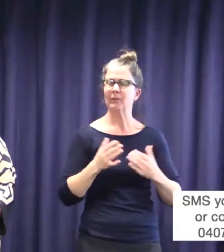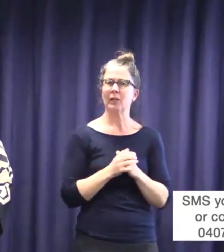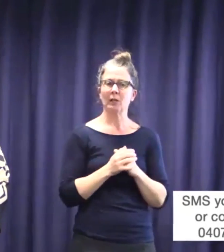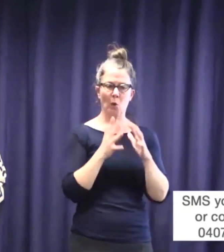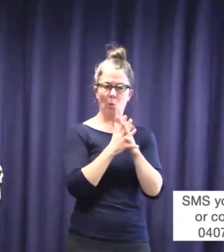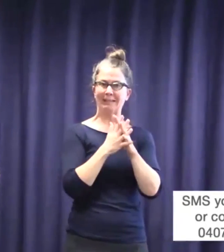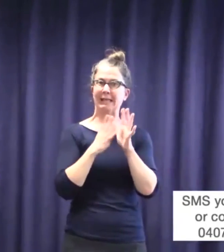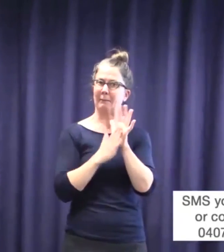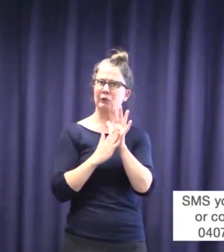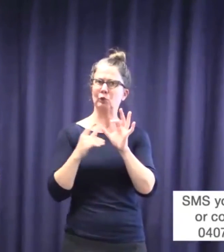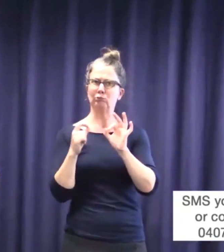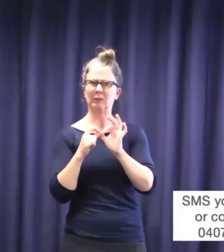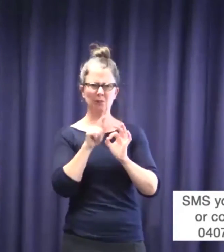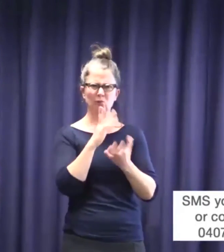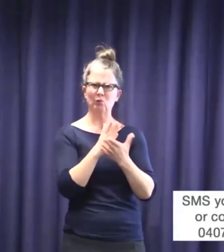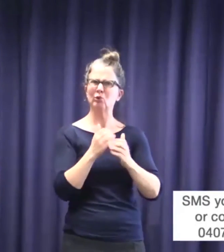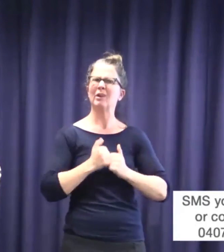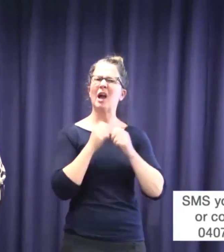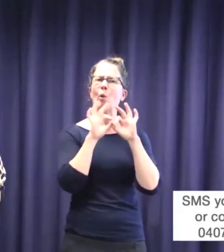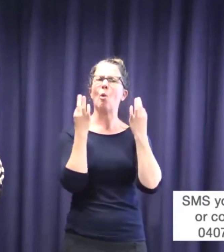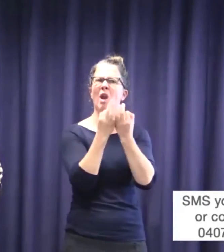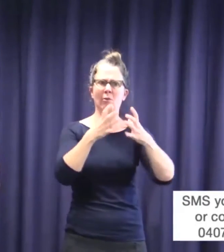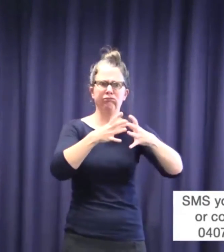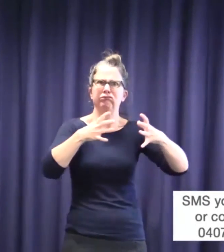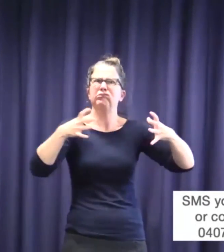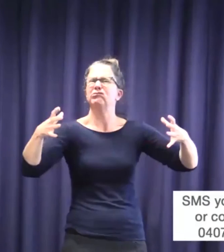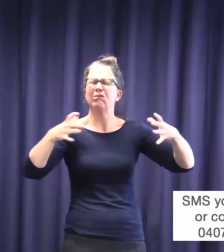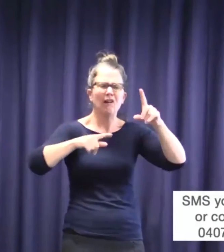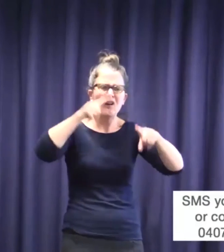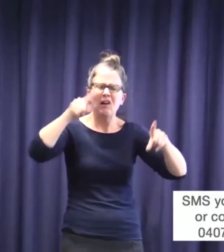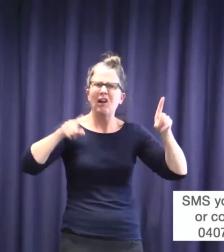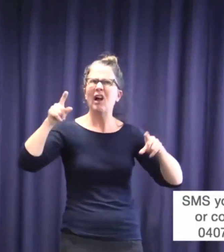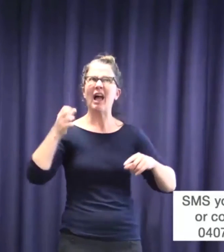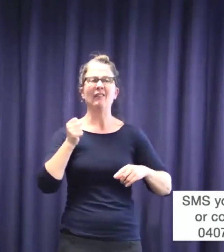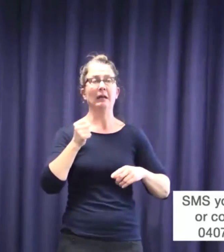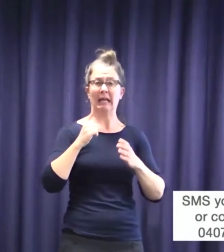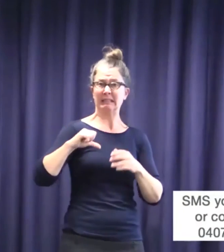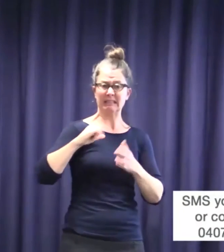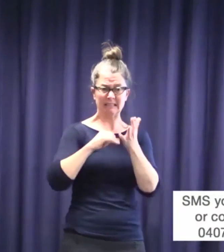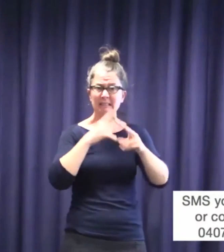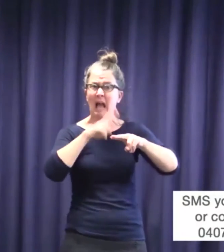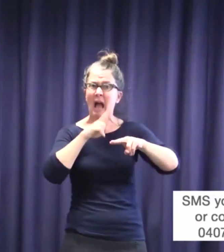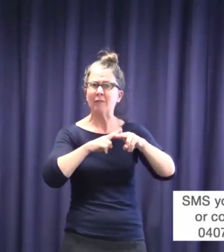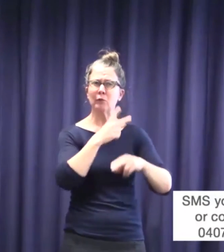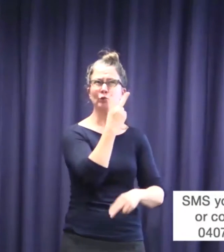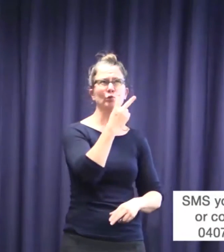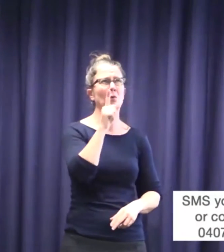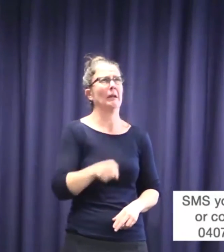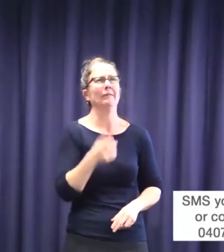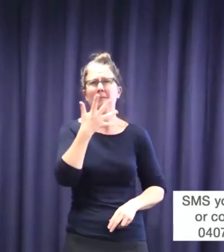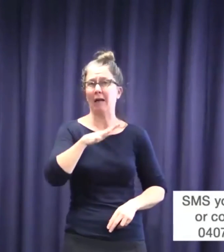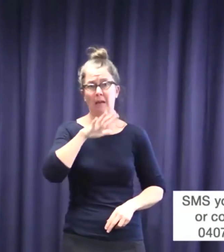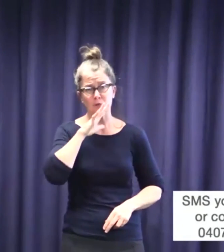Wesley Mission Brisbane is a large and diverse organisation. We have about 2,500 staff. We